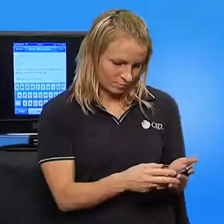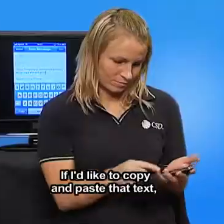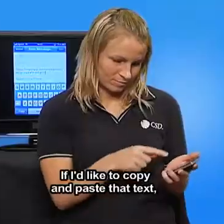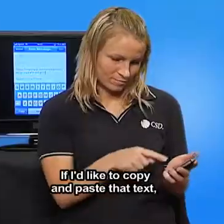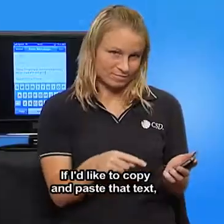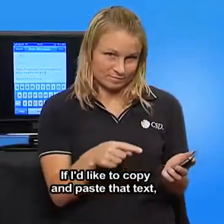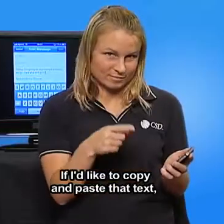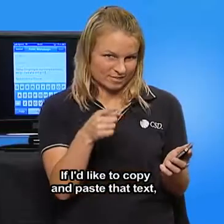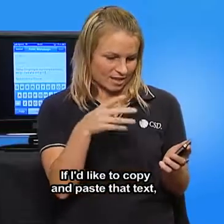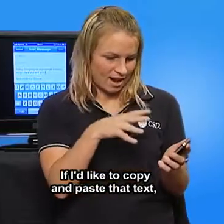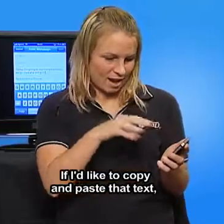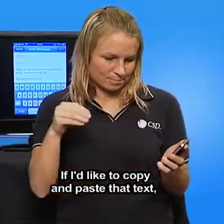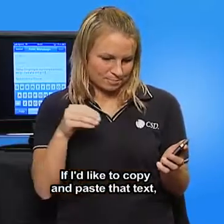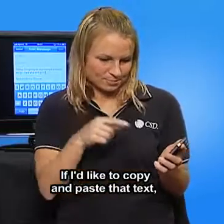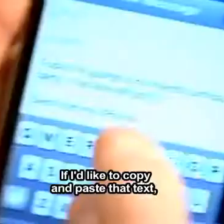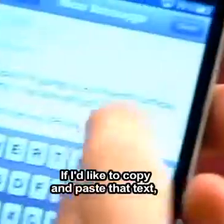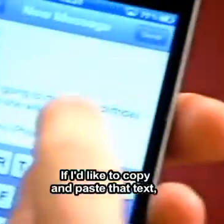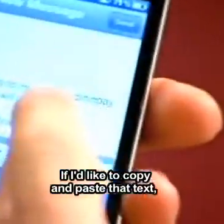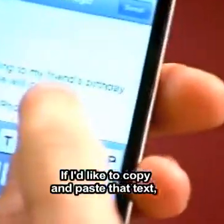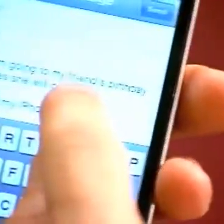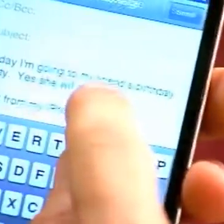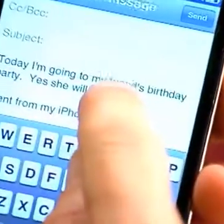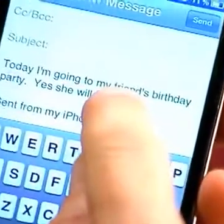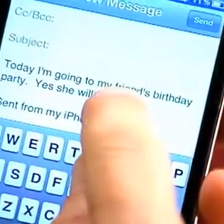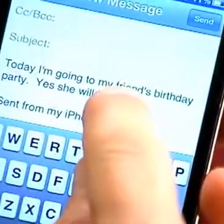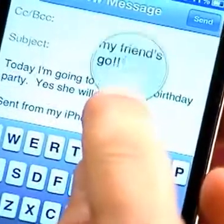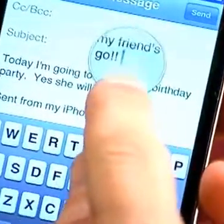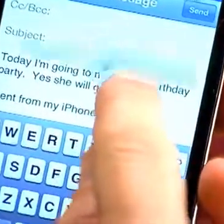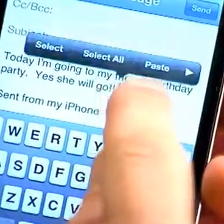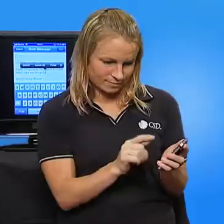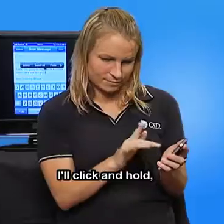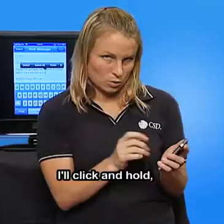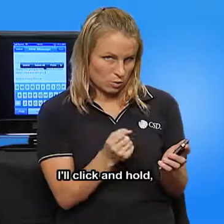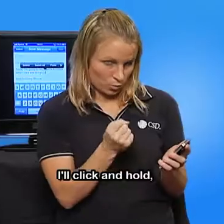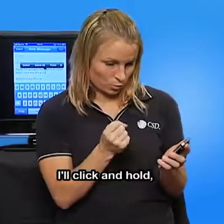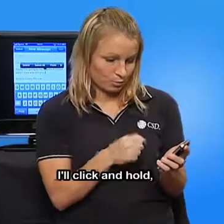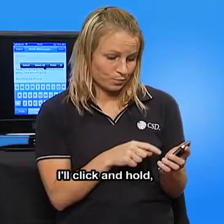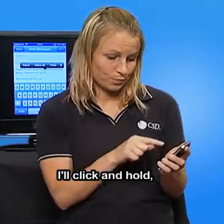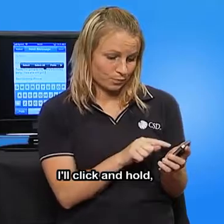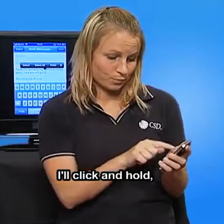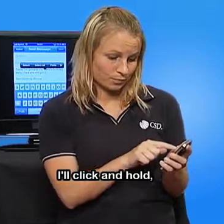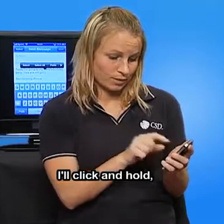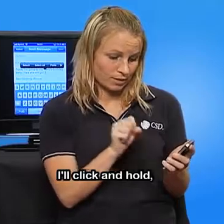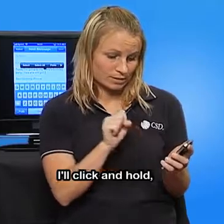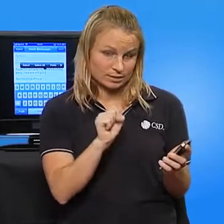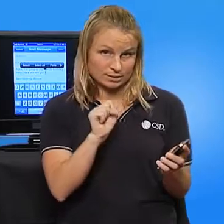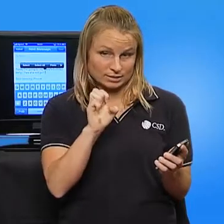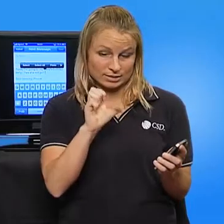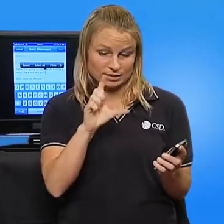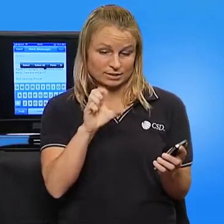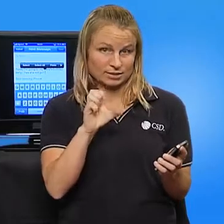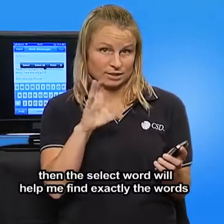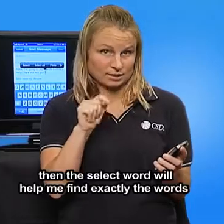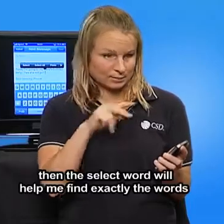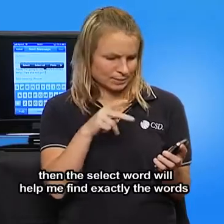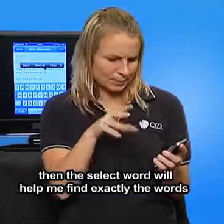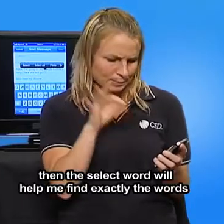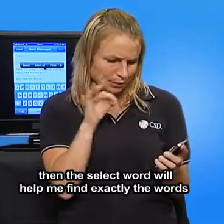If I'd like to copy and paste that text, I'll click and hold. Then the select